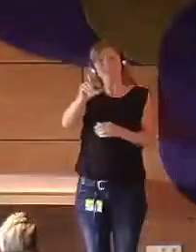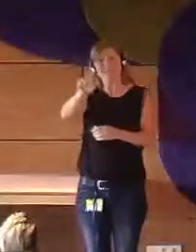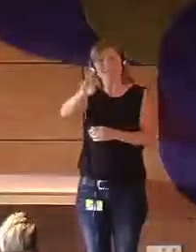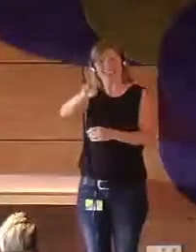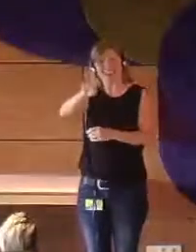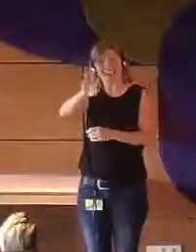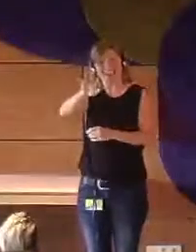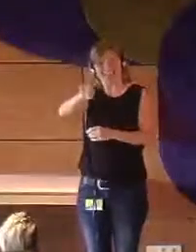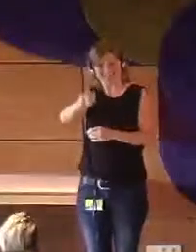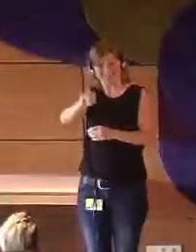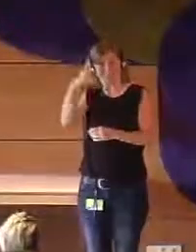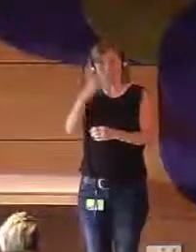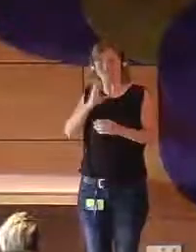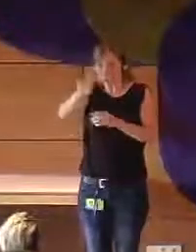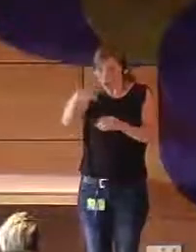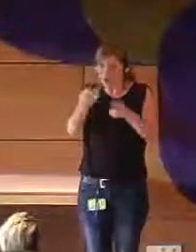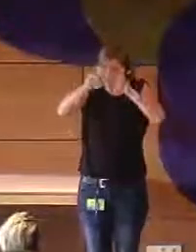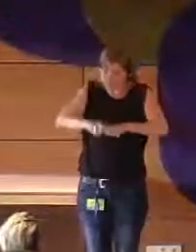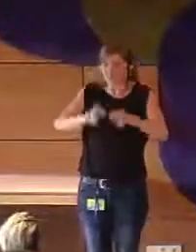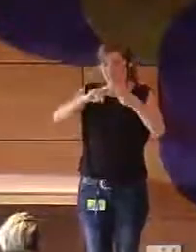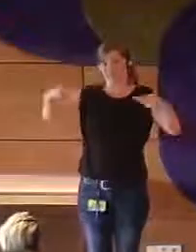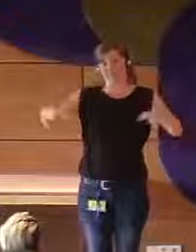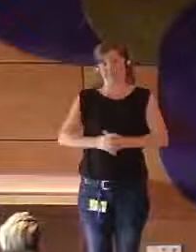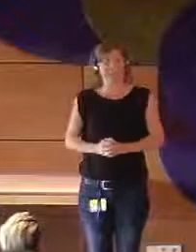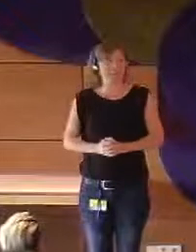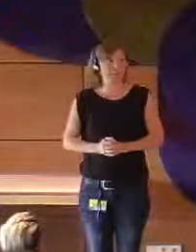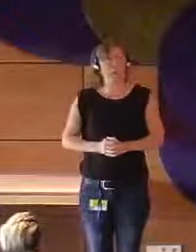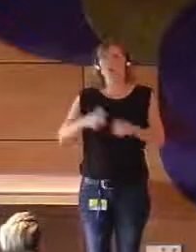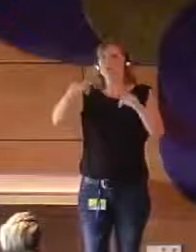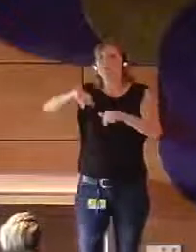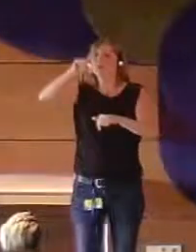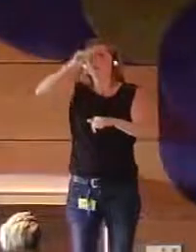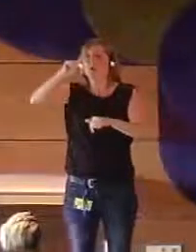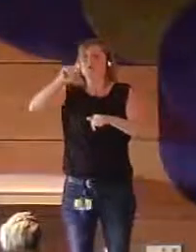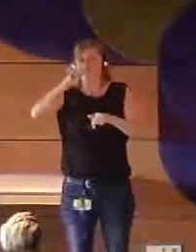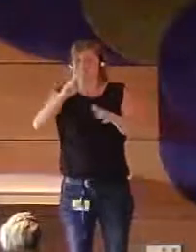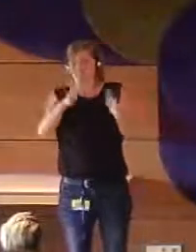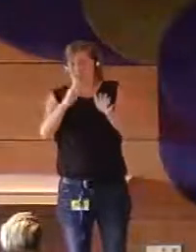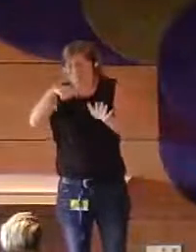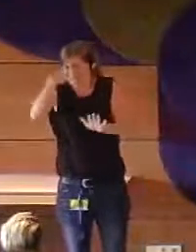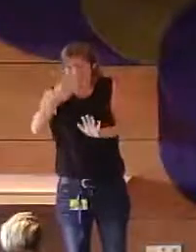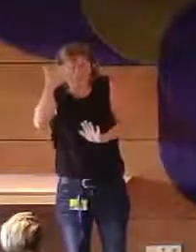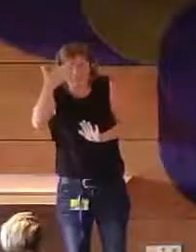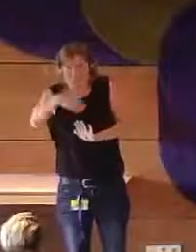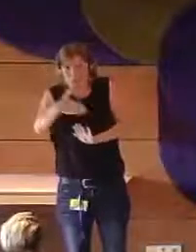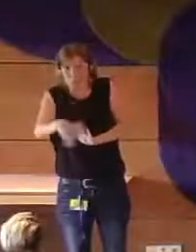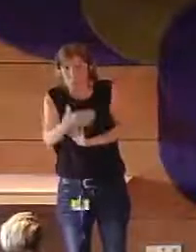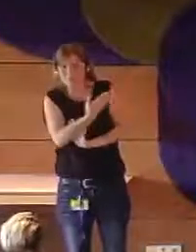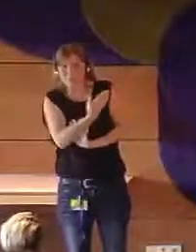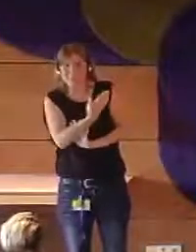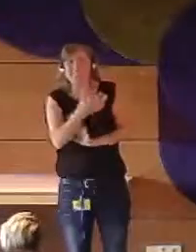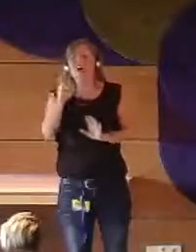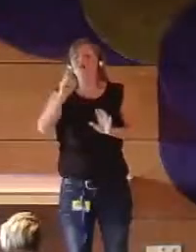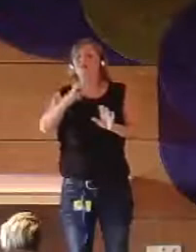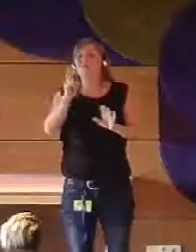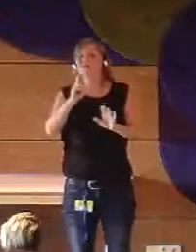Germany, if you're not looking at the next one, anyone who hasn't looked at the slides and hasn't heard the talk before, does